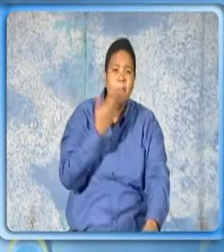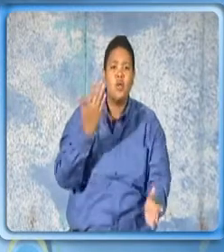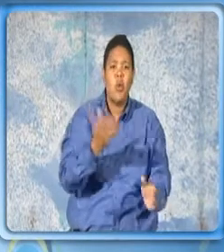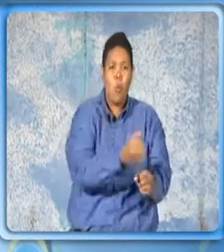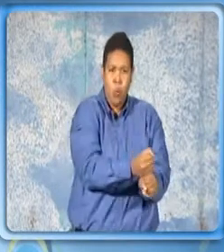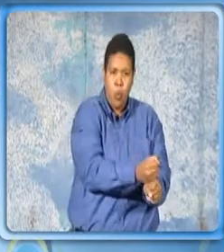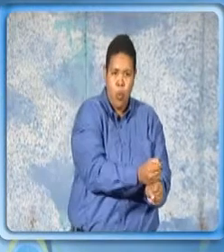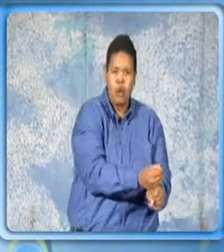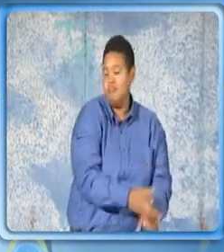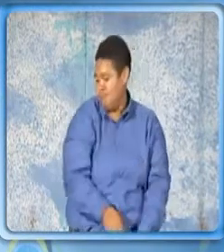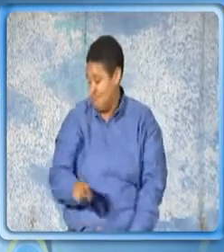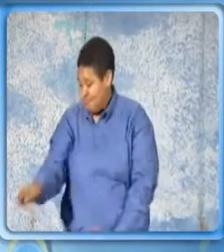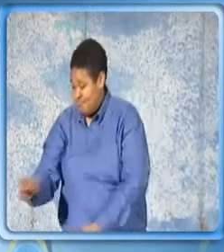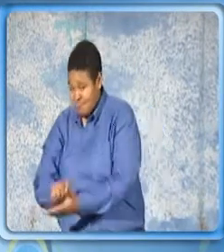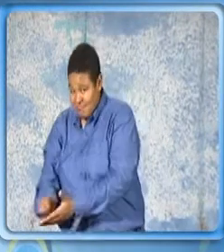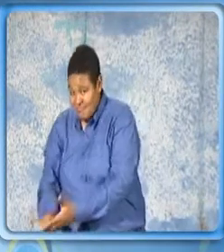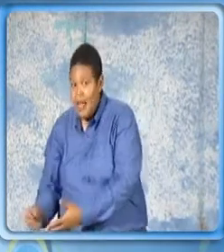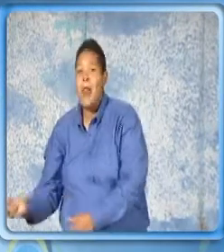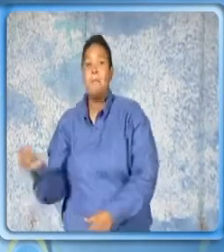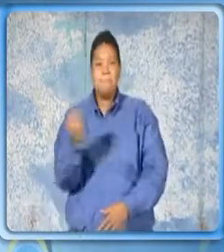come back to the question later.